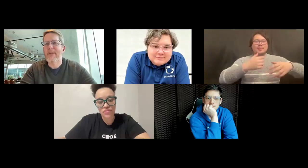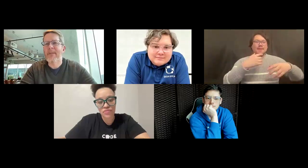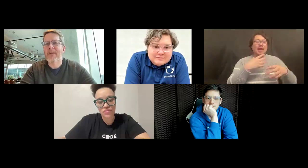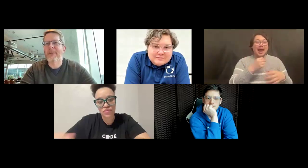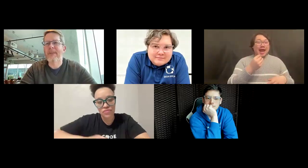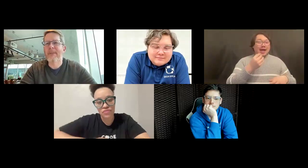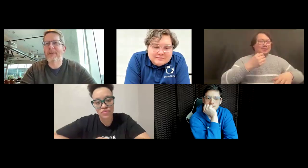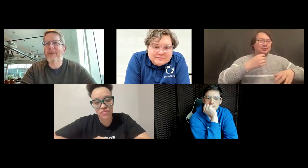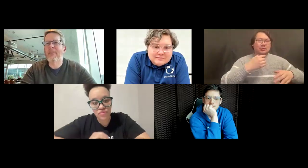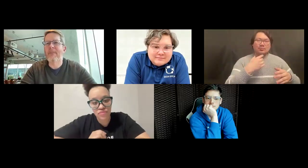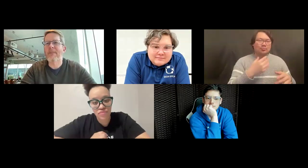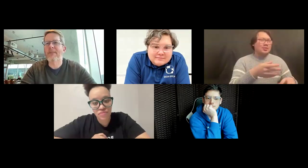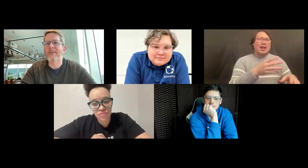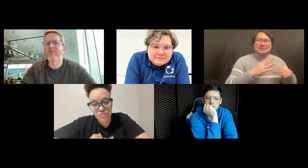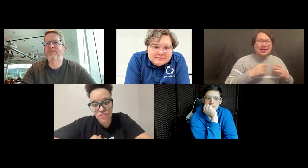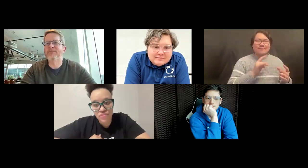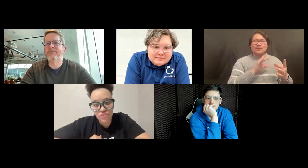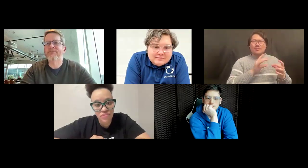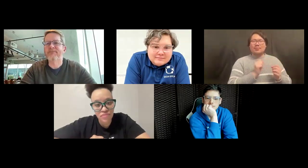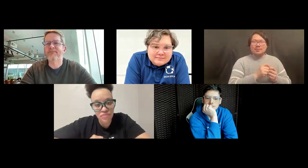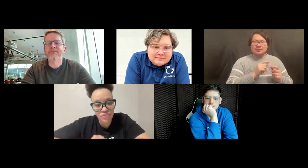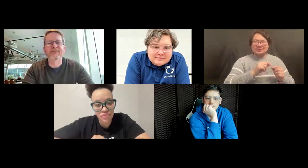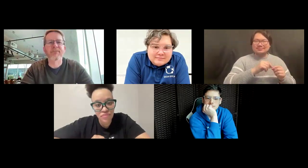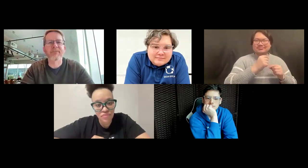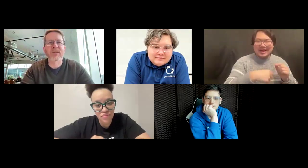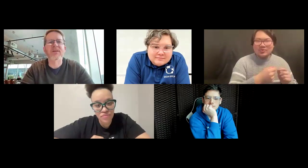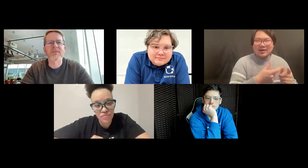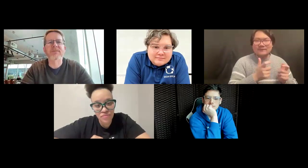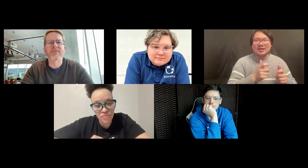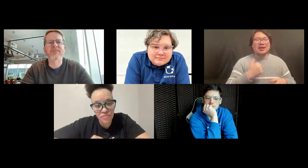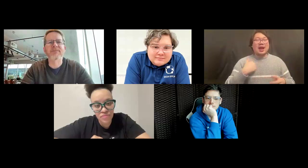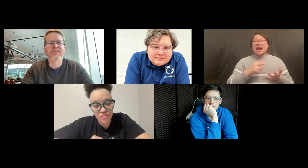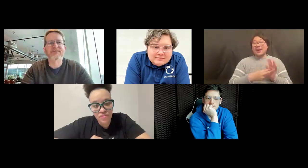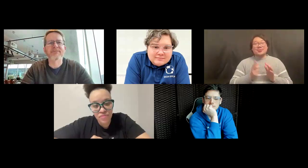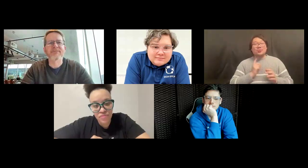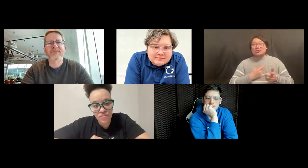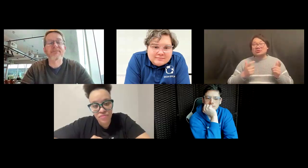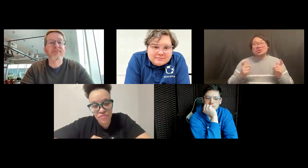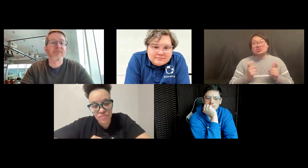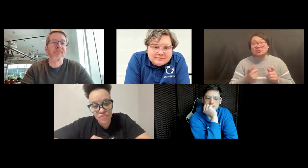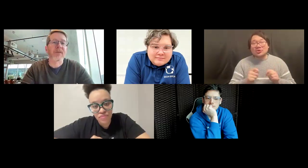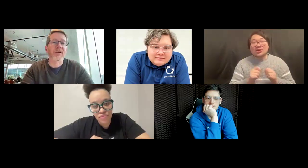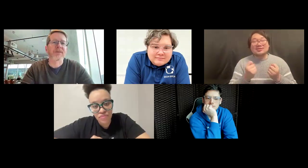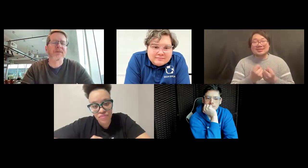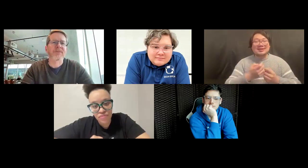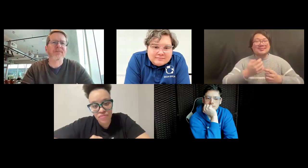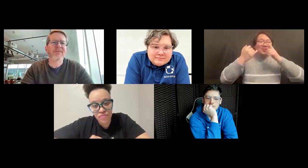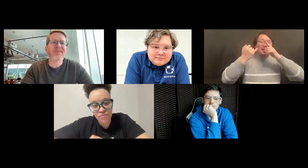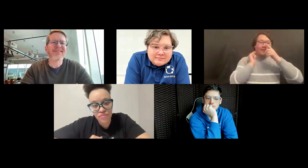do some research, make sure that it is helpful, what we're providing, and to accept feedback as well. I mean, we are a small